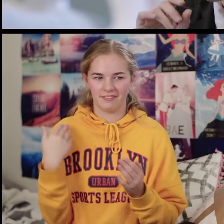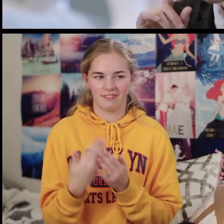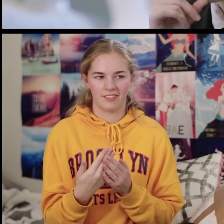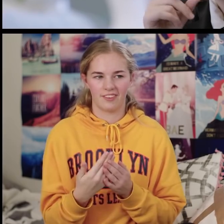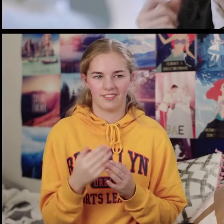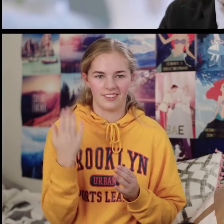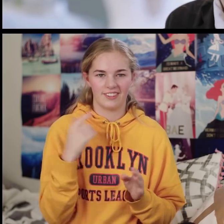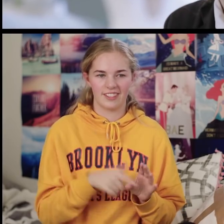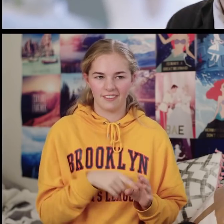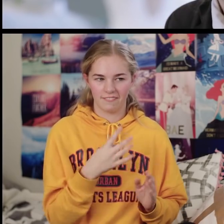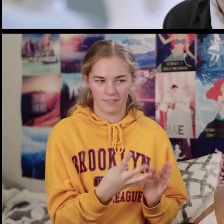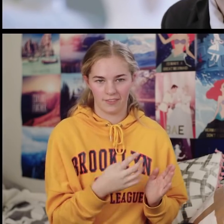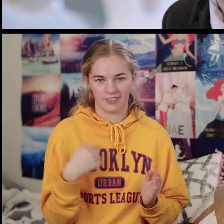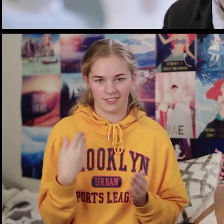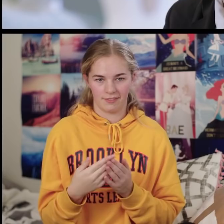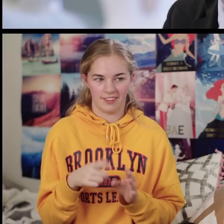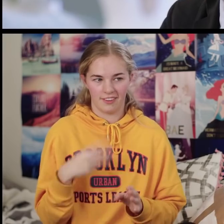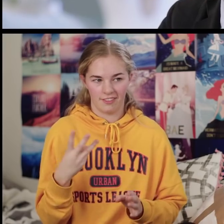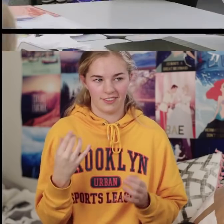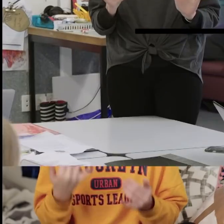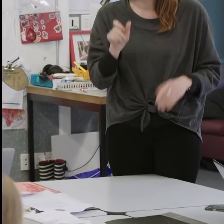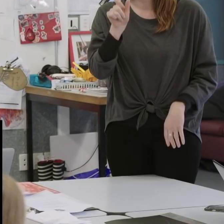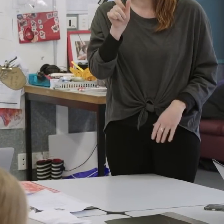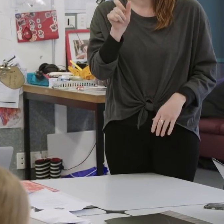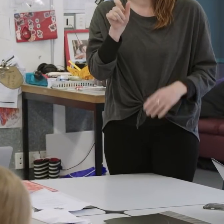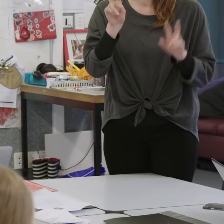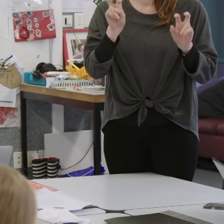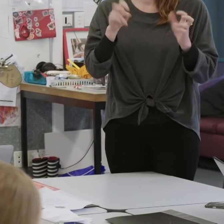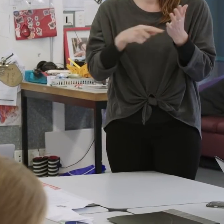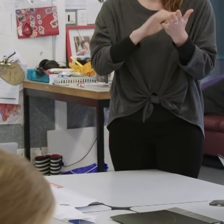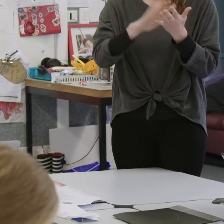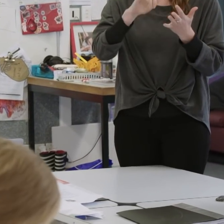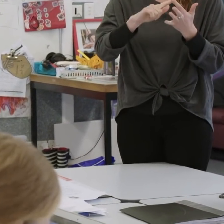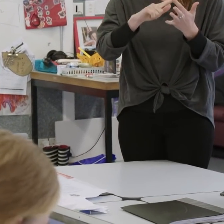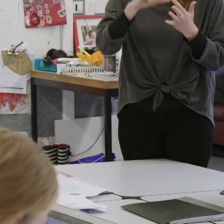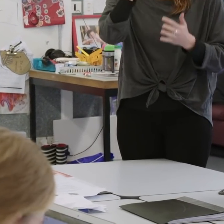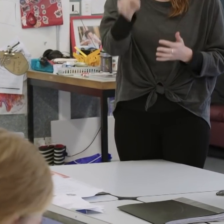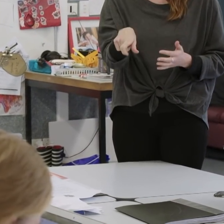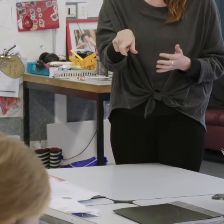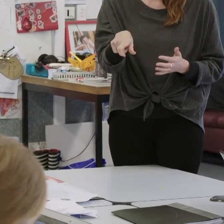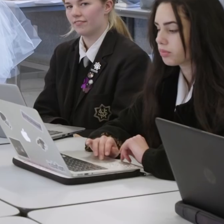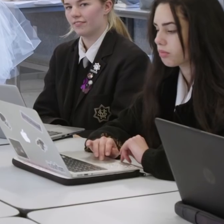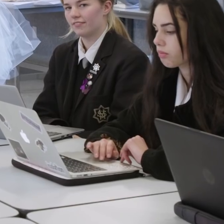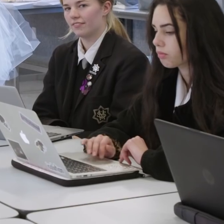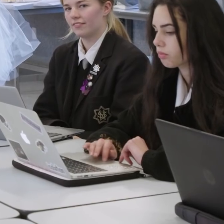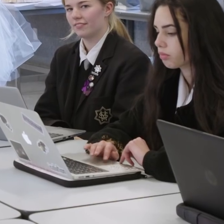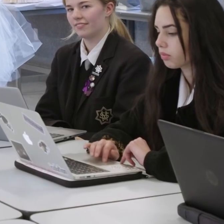year 4, and I'm now year 13. And then you all have your individual contexts, which is, for